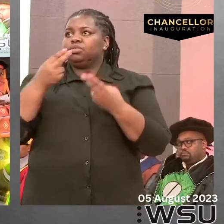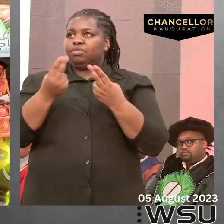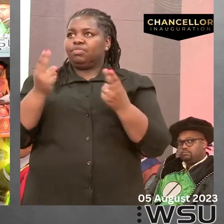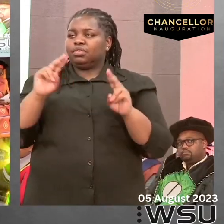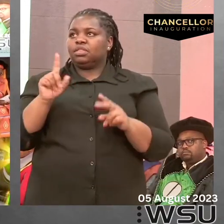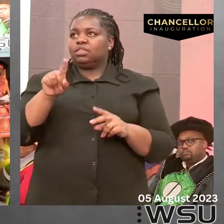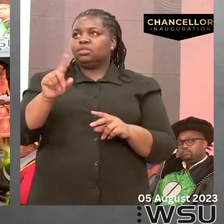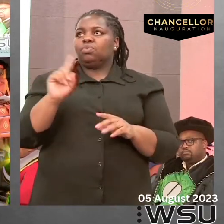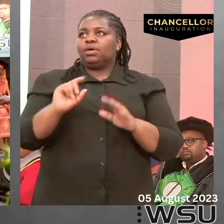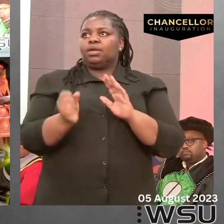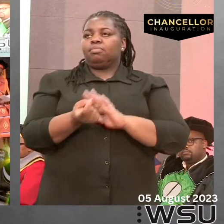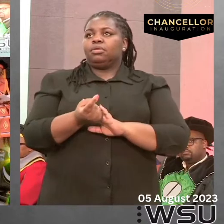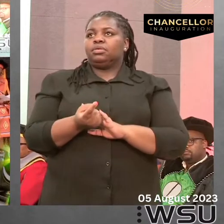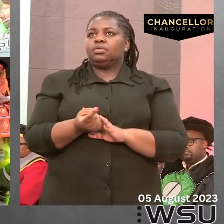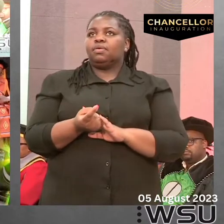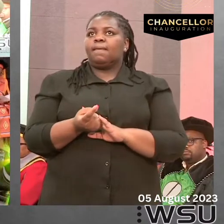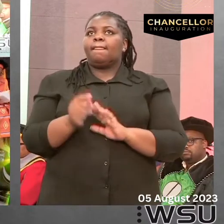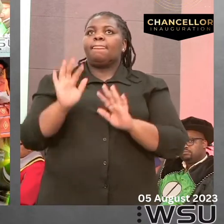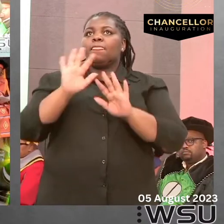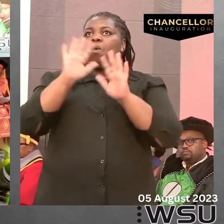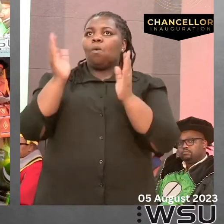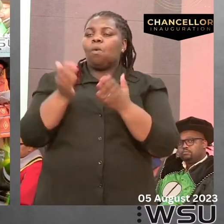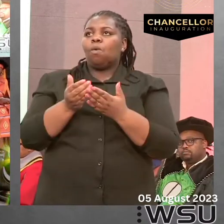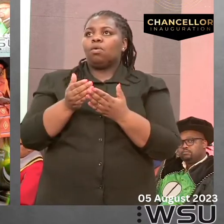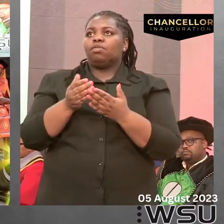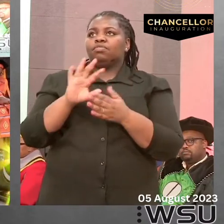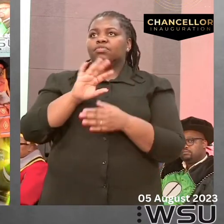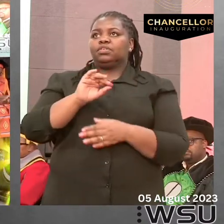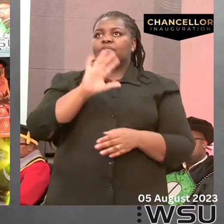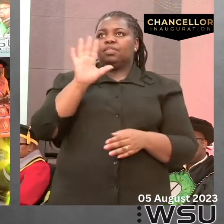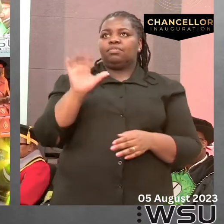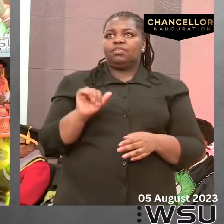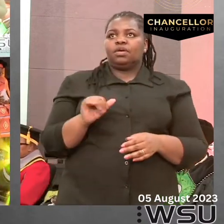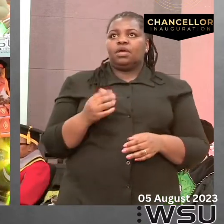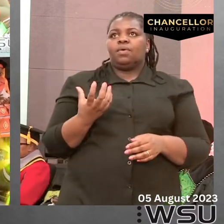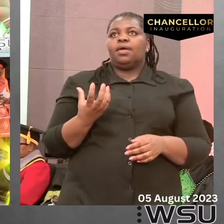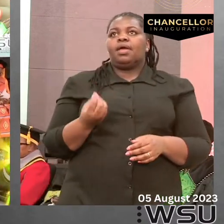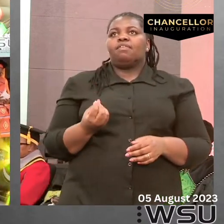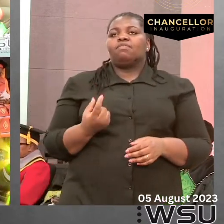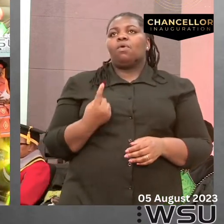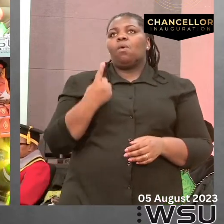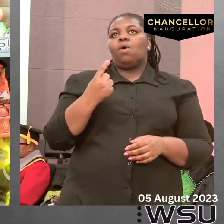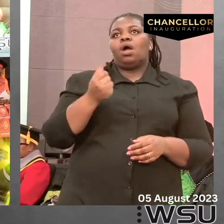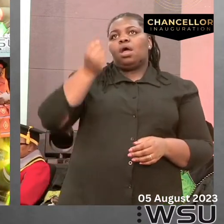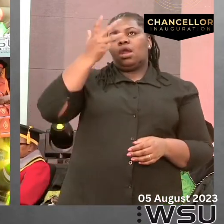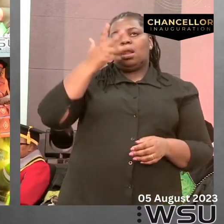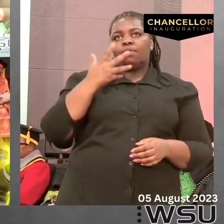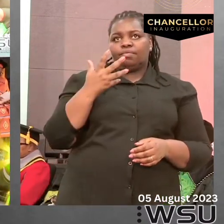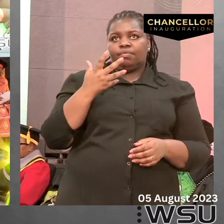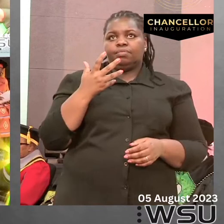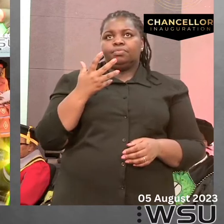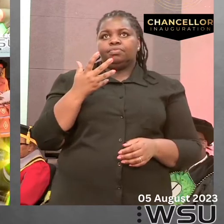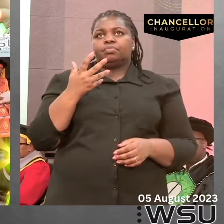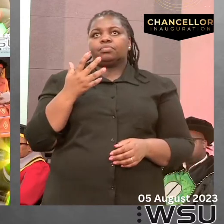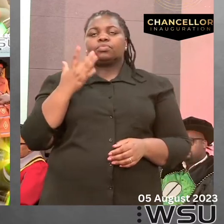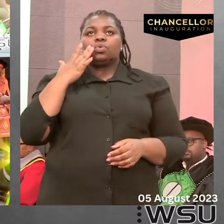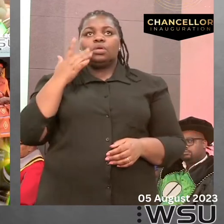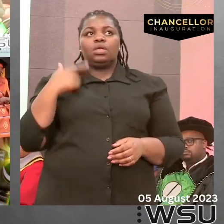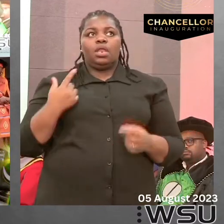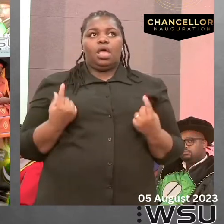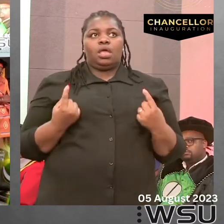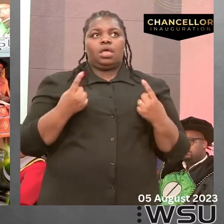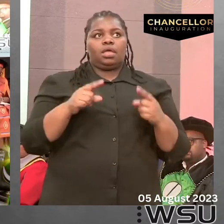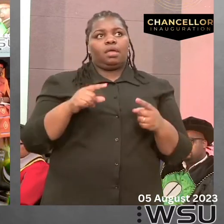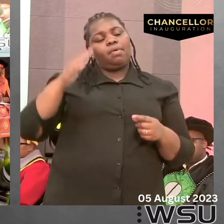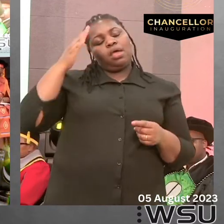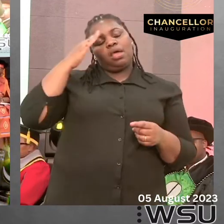is what happened. The whole of South Africa, there was one African chartered accountant when I came head